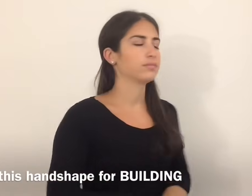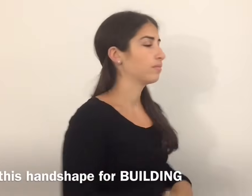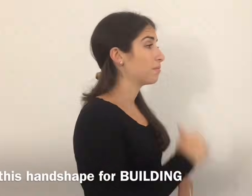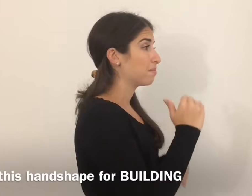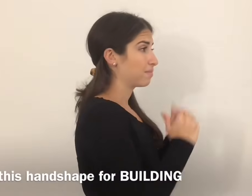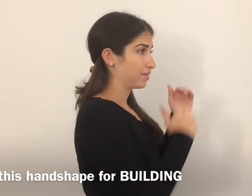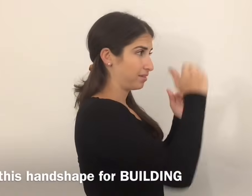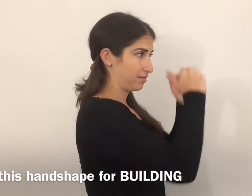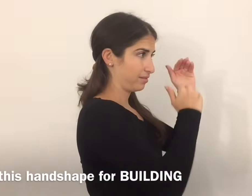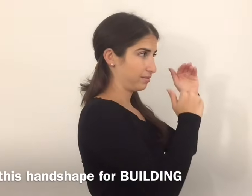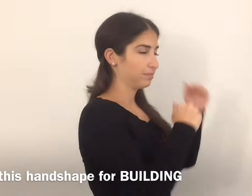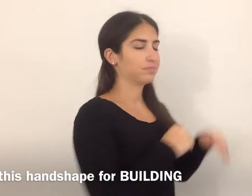Building.